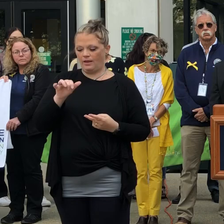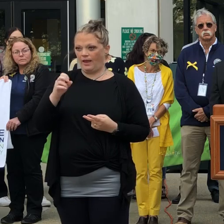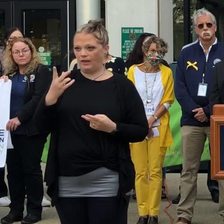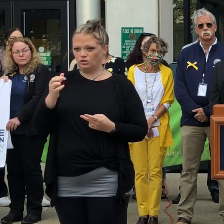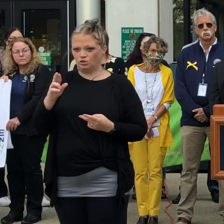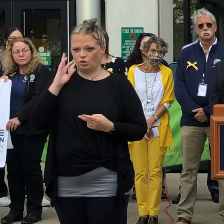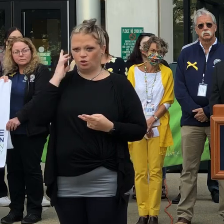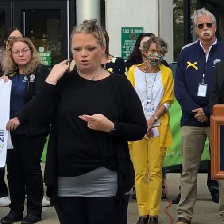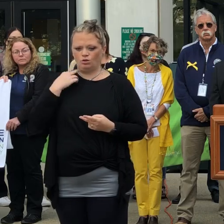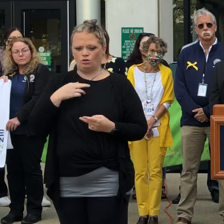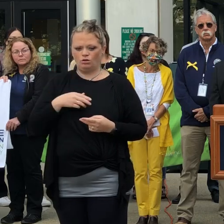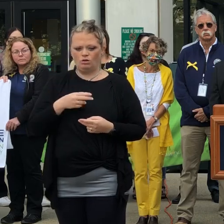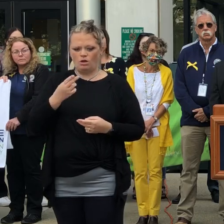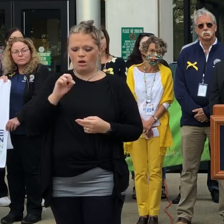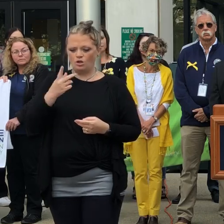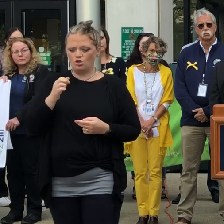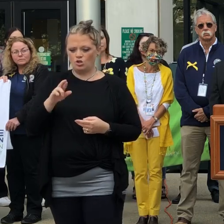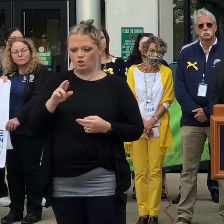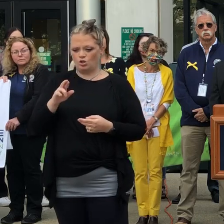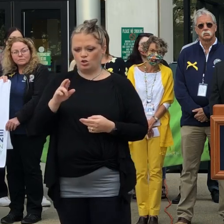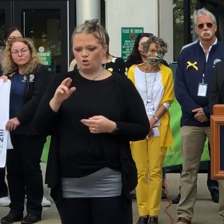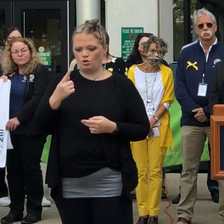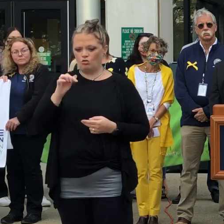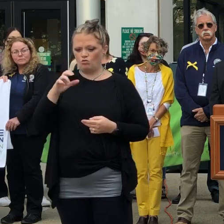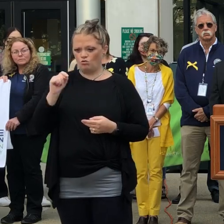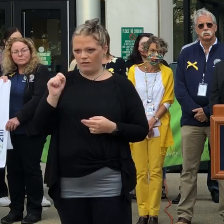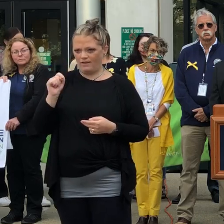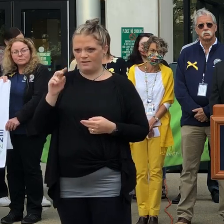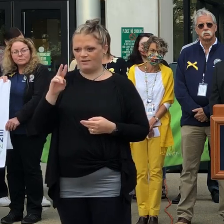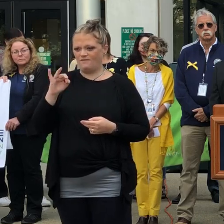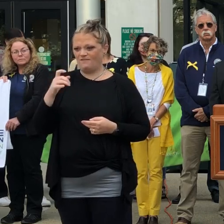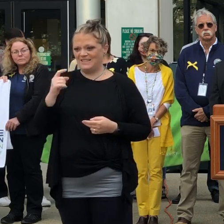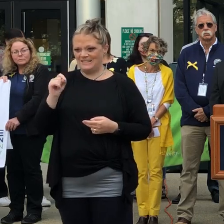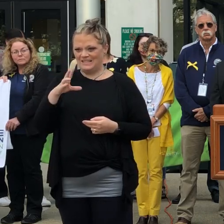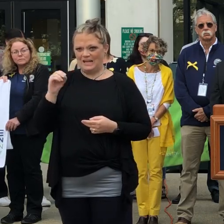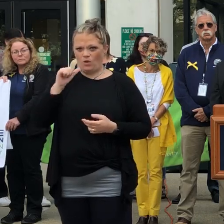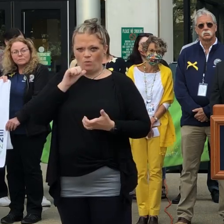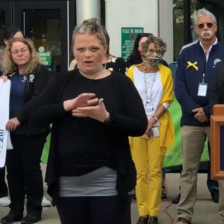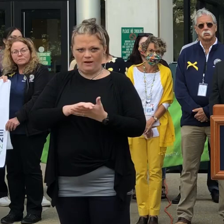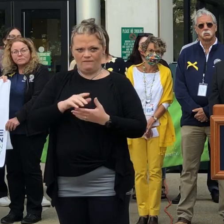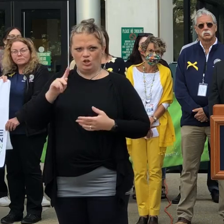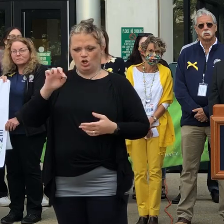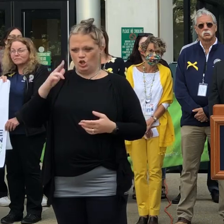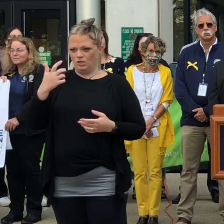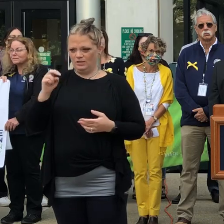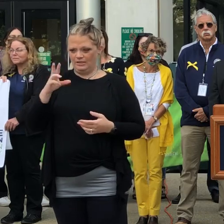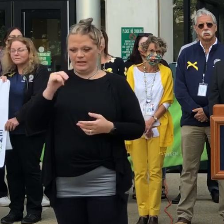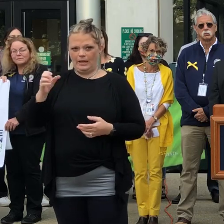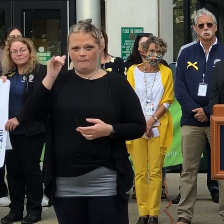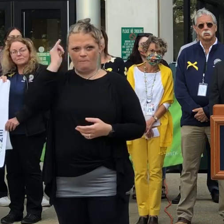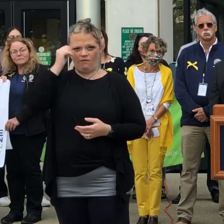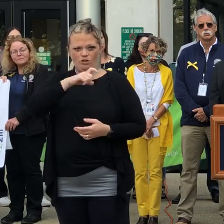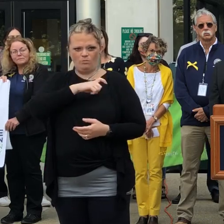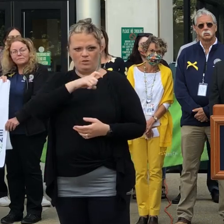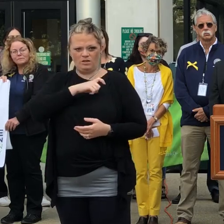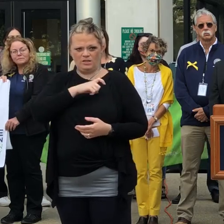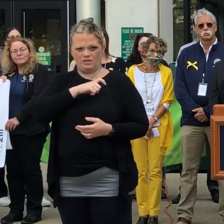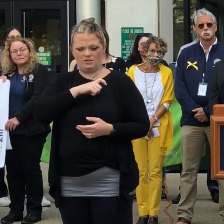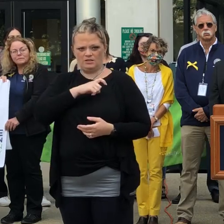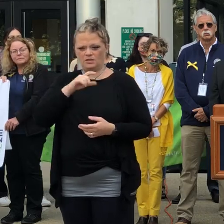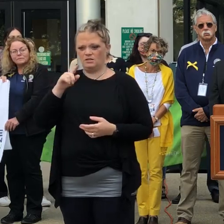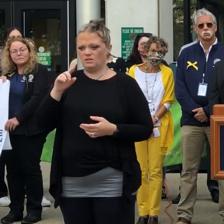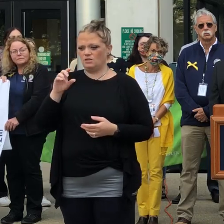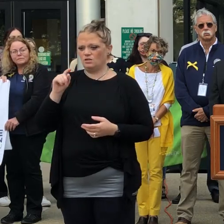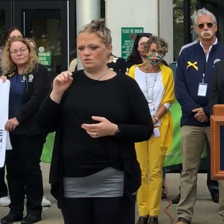Asher, a hunter, Grant Vincent, and his wife, Dr. Kirsten Vincent, and Buffalo police officer Tony LeBrun